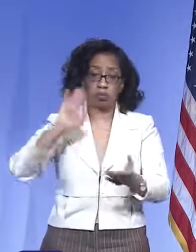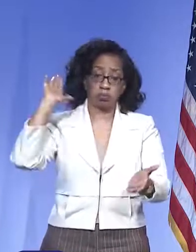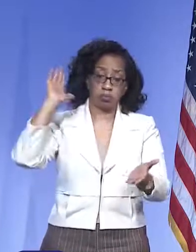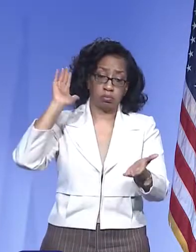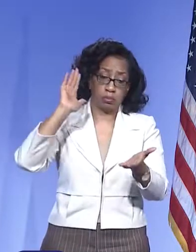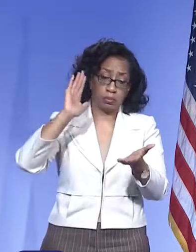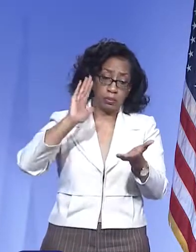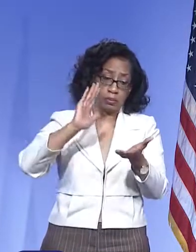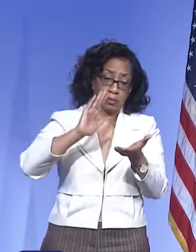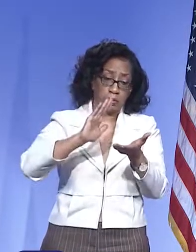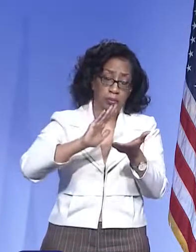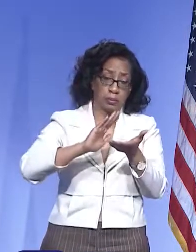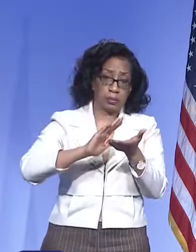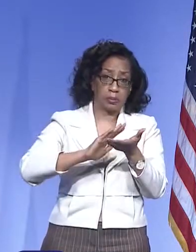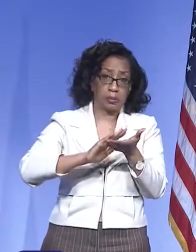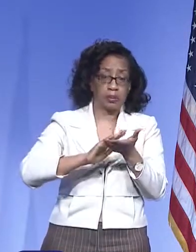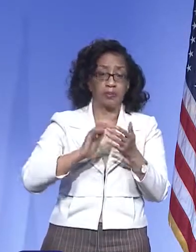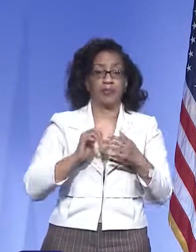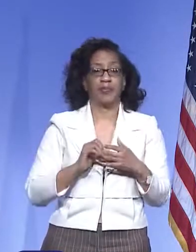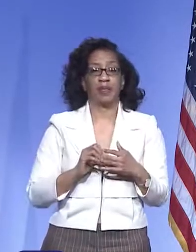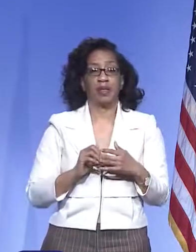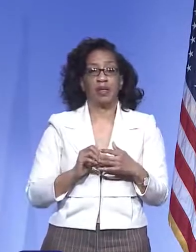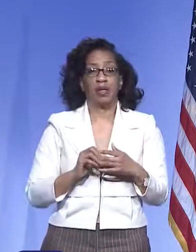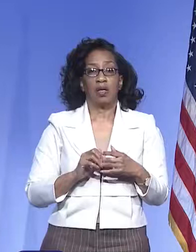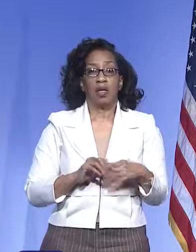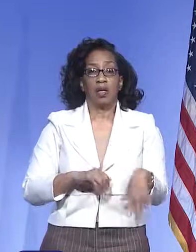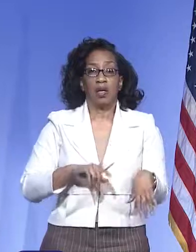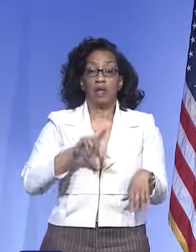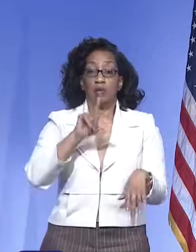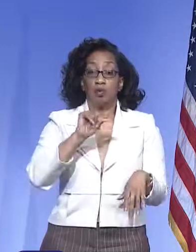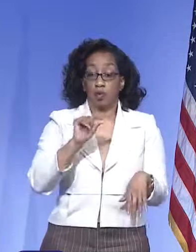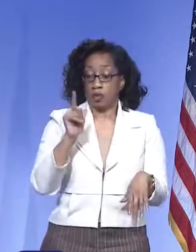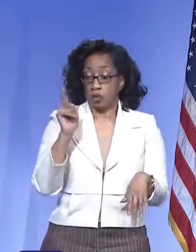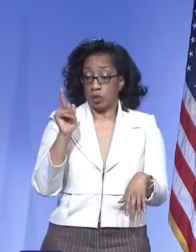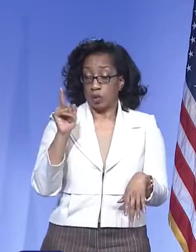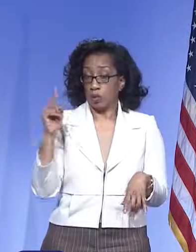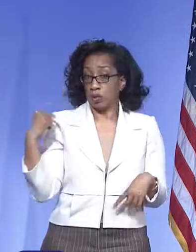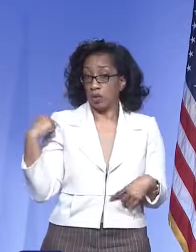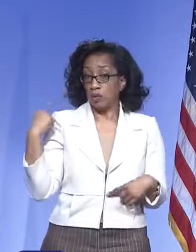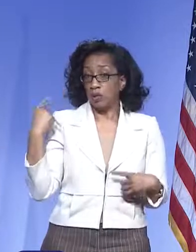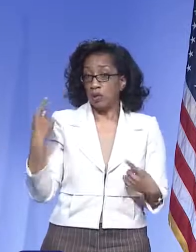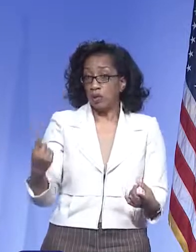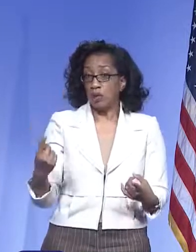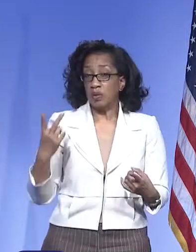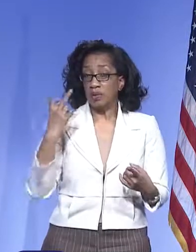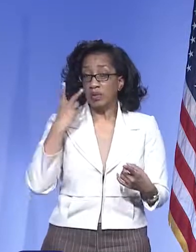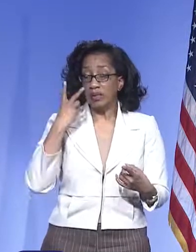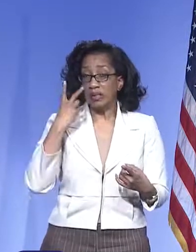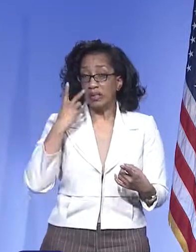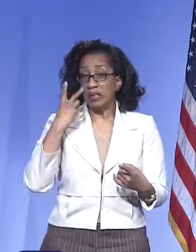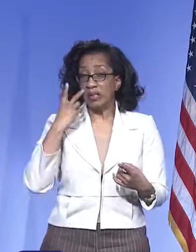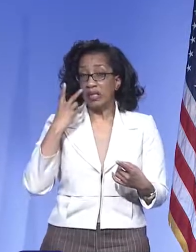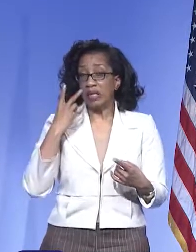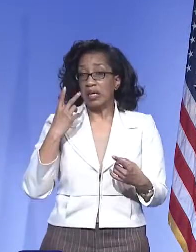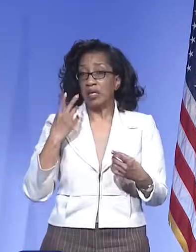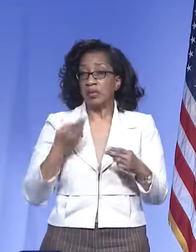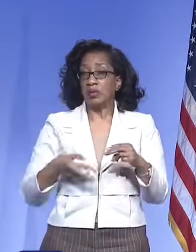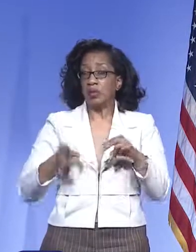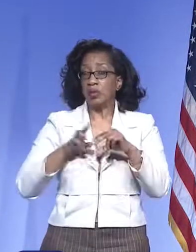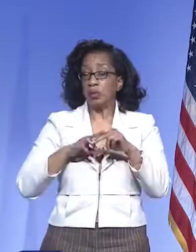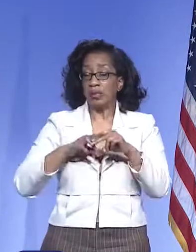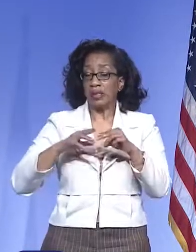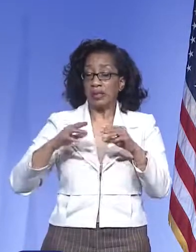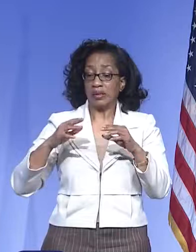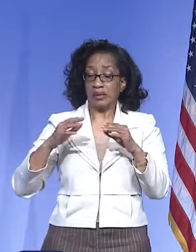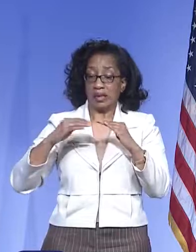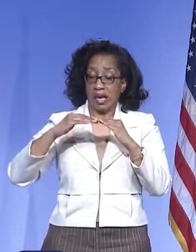virus in all of 2021 so far, we've had a reproductive rate of the virus less than 1, meaning we